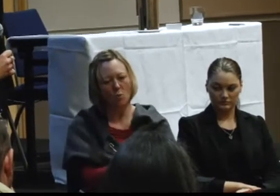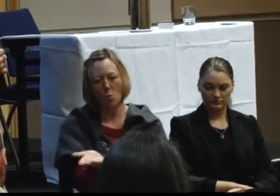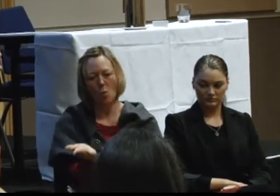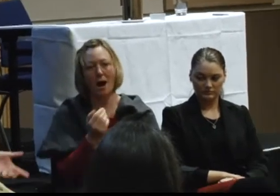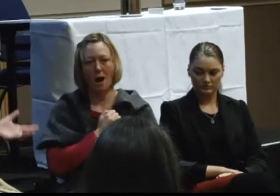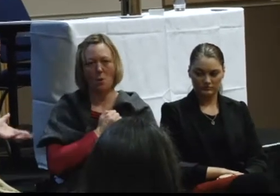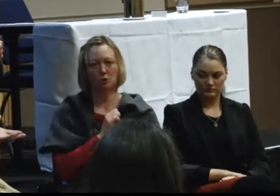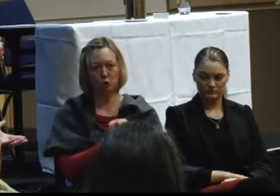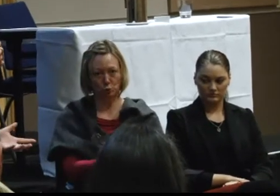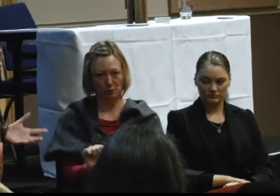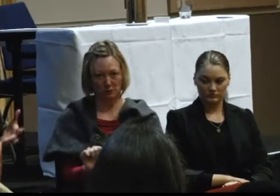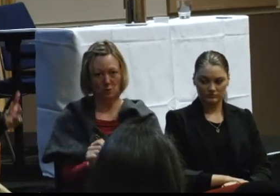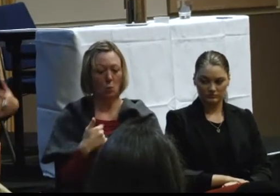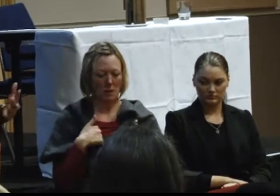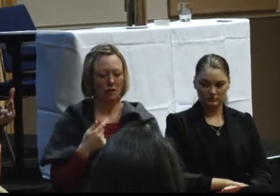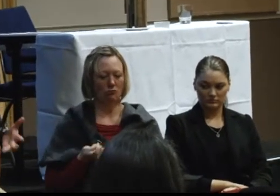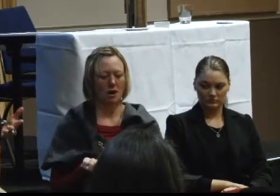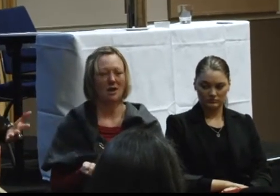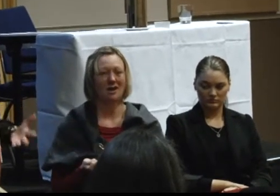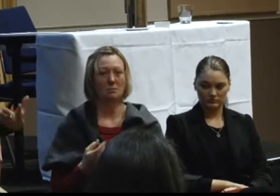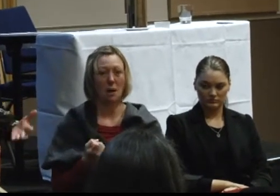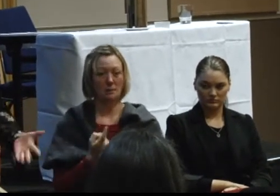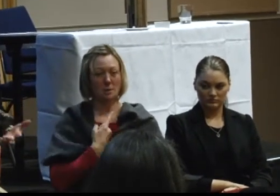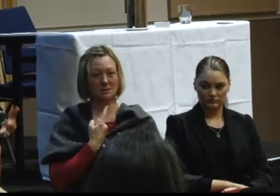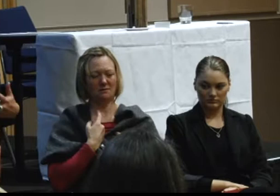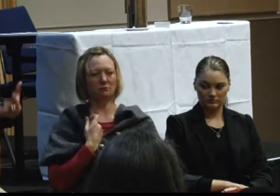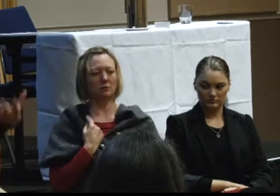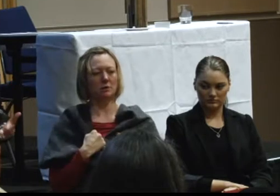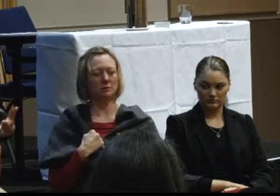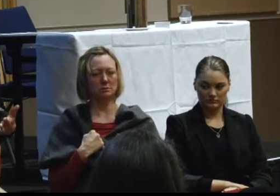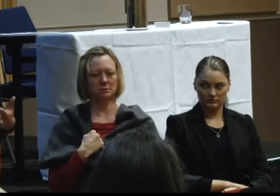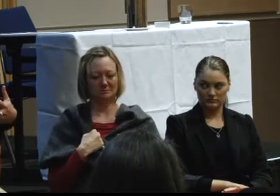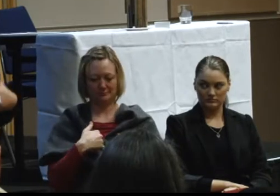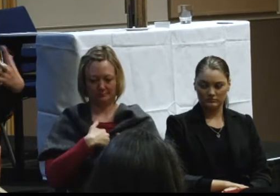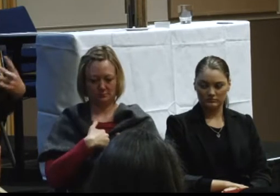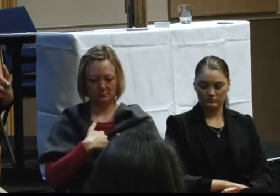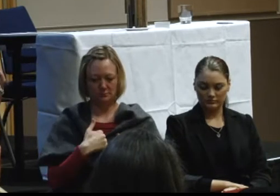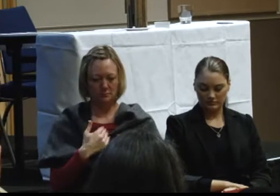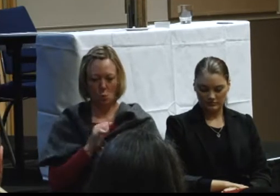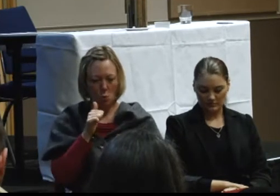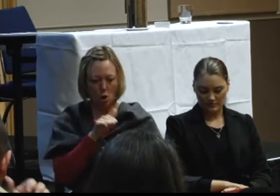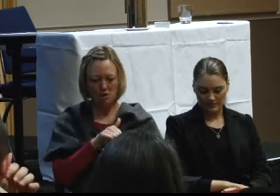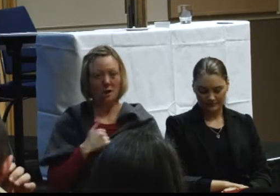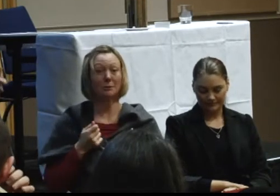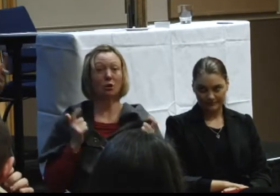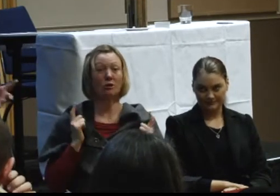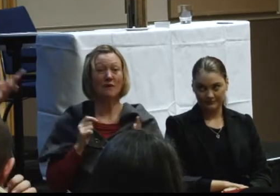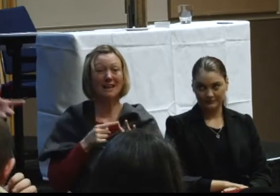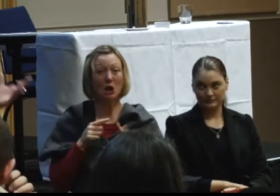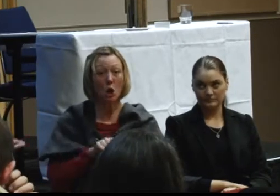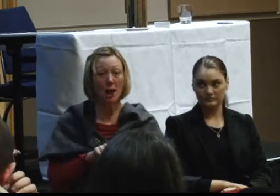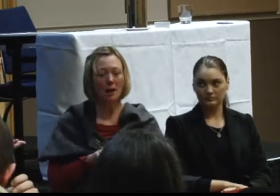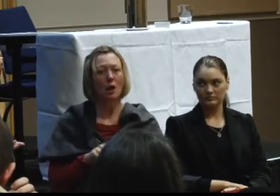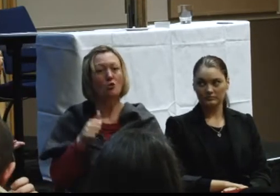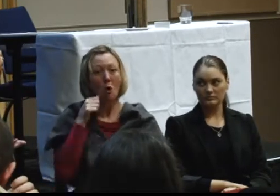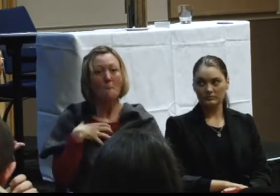run. And then I realised that I, by myself, did not have the knowledge. You know, and here I am as a director of e-learning, probably more equipped